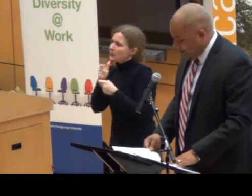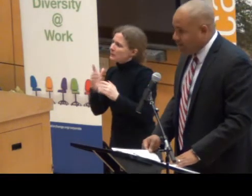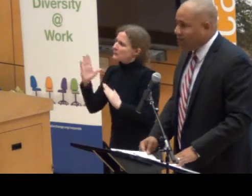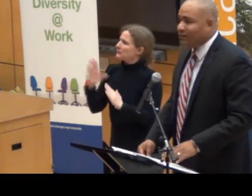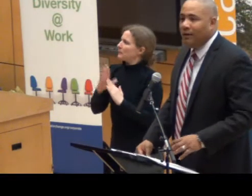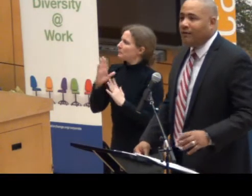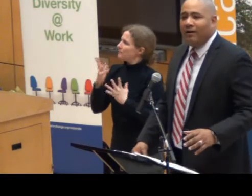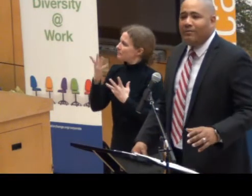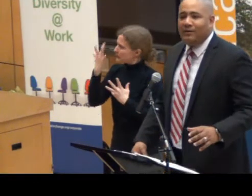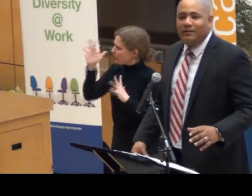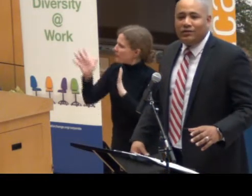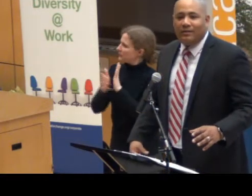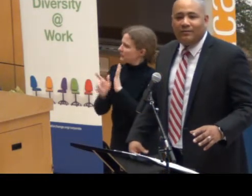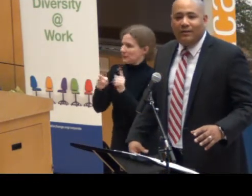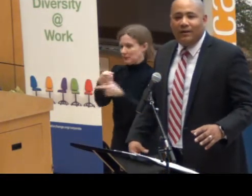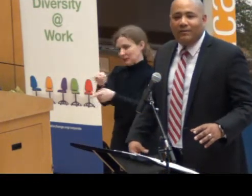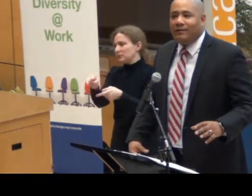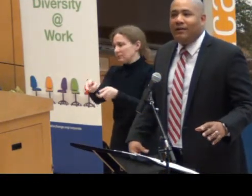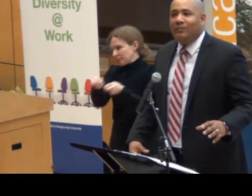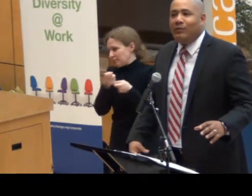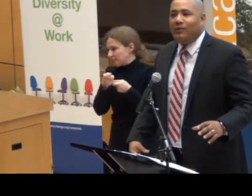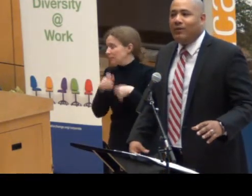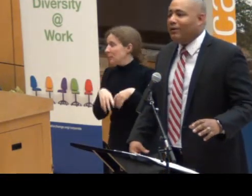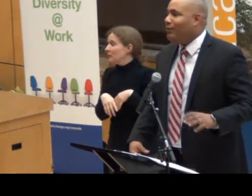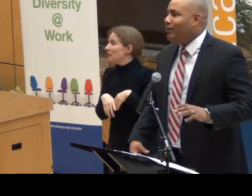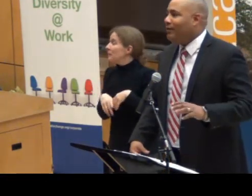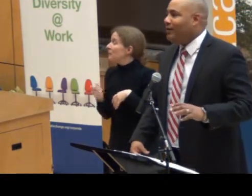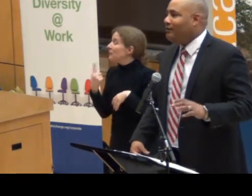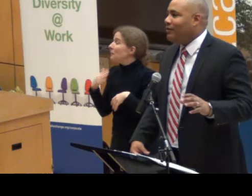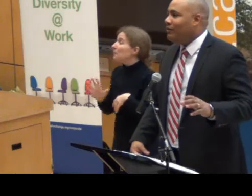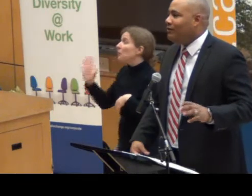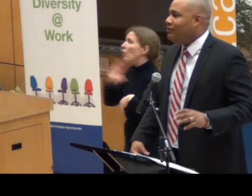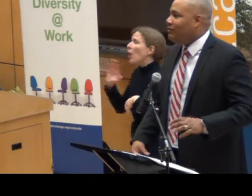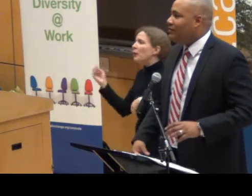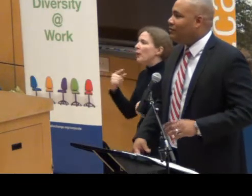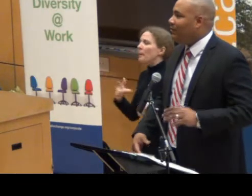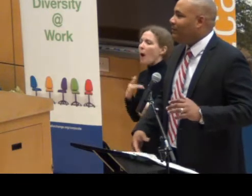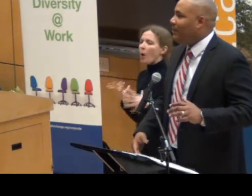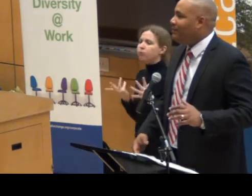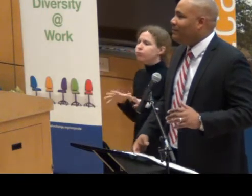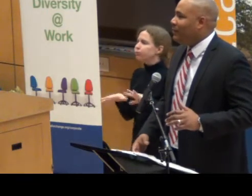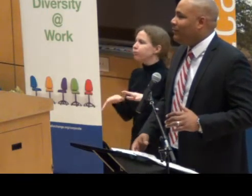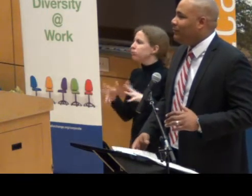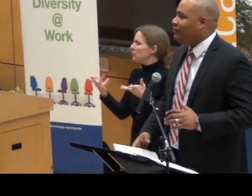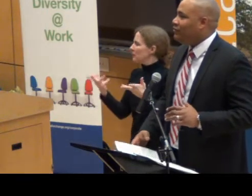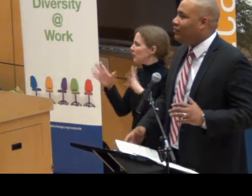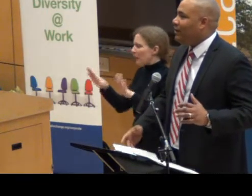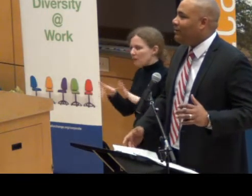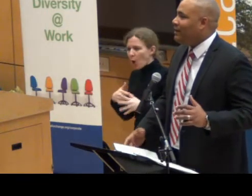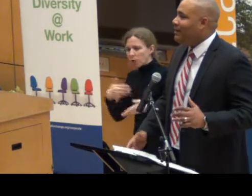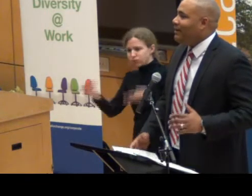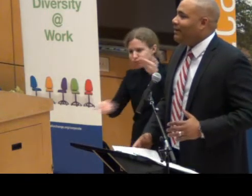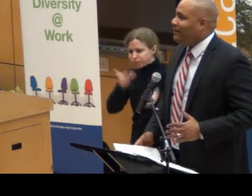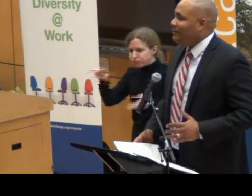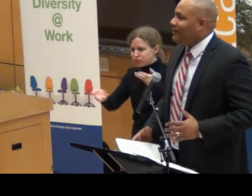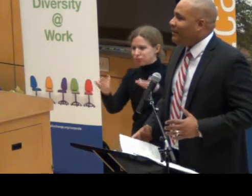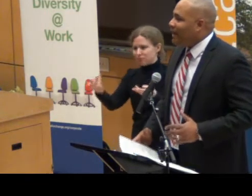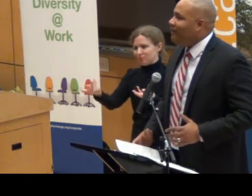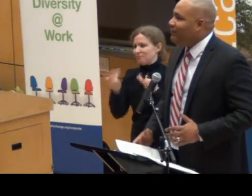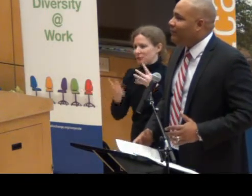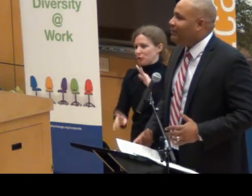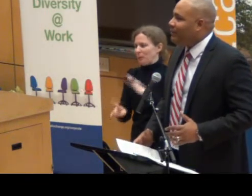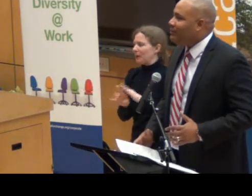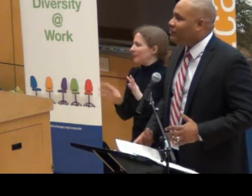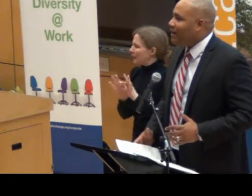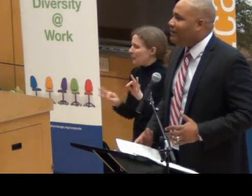And there's a lot of competition. It's not like before, you know, where Ontario was just this great place and people just showed up. You